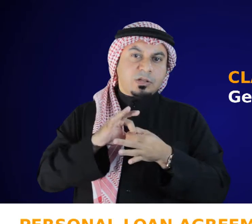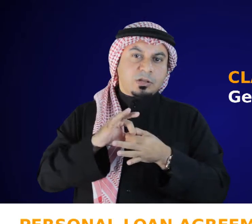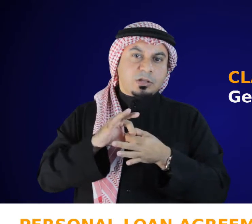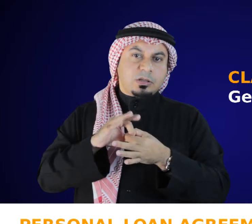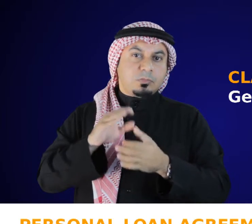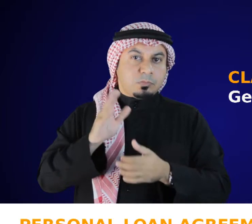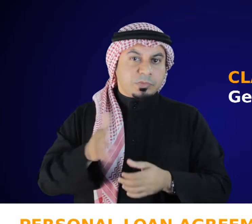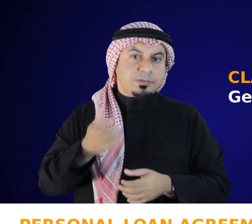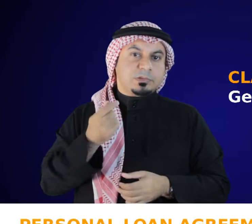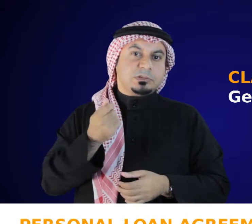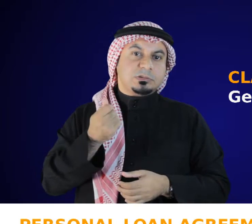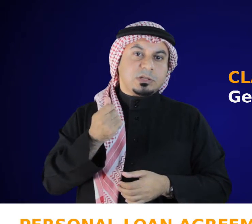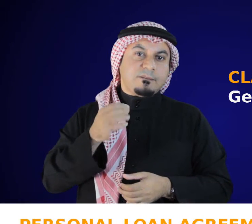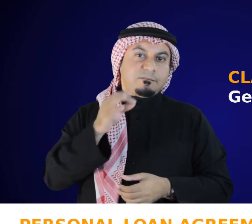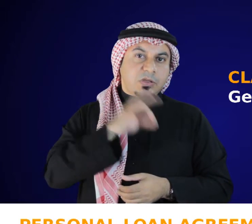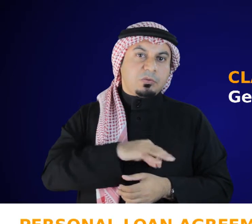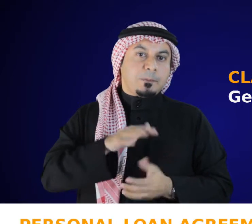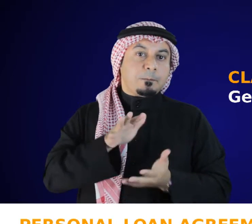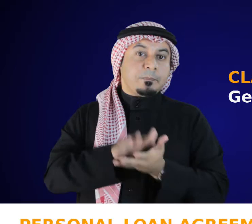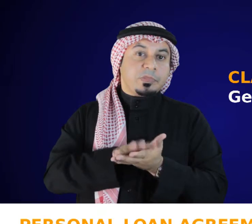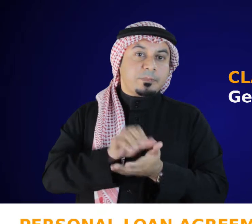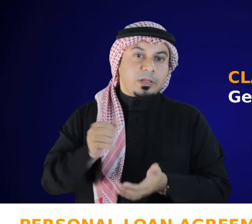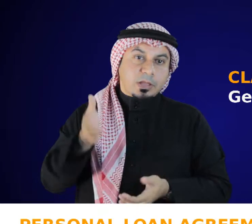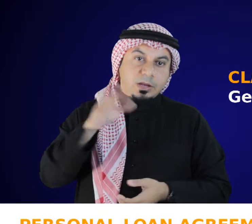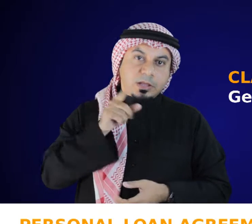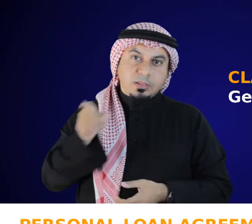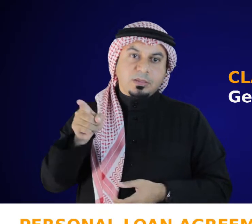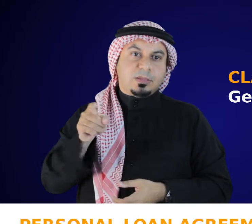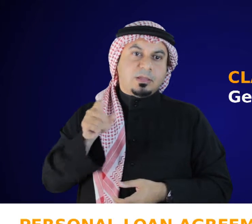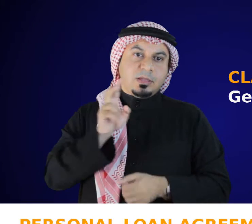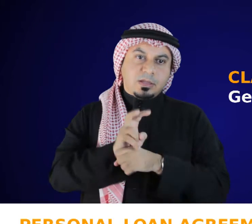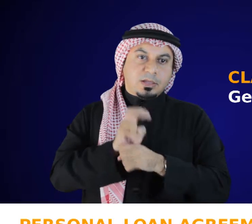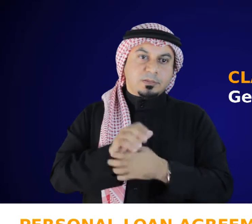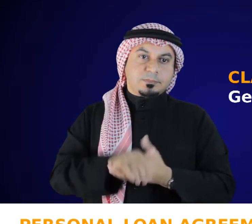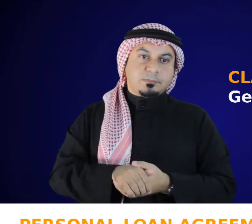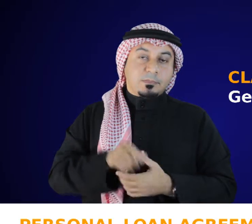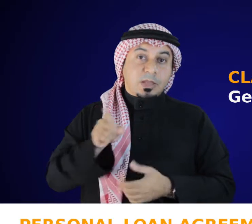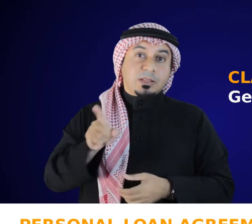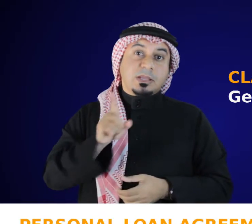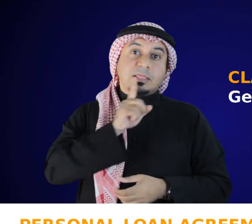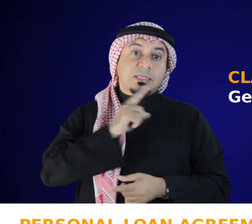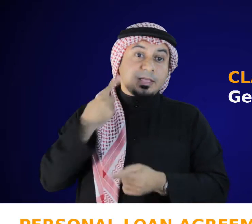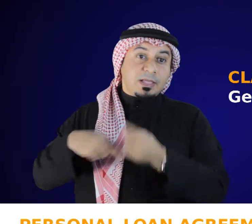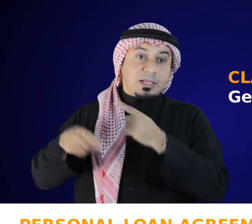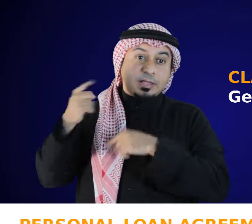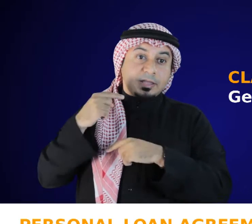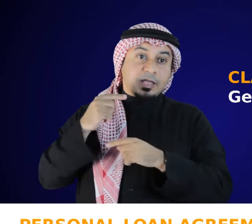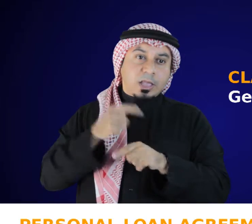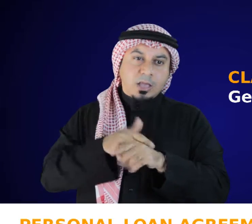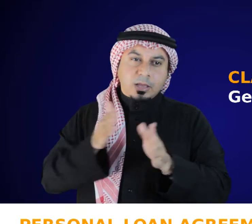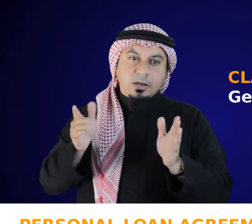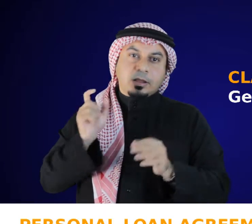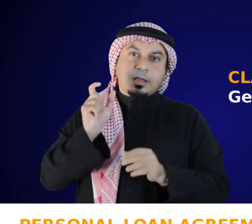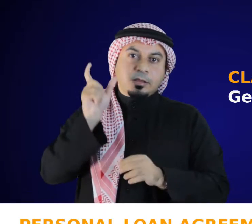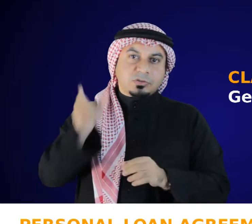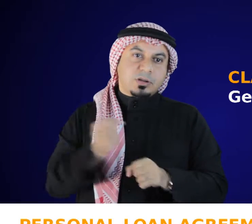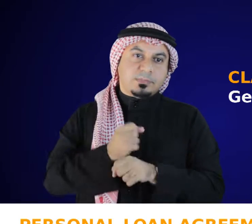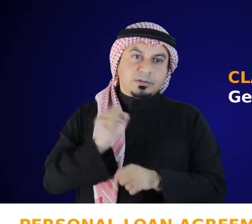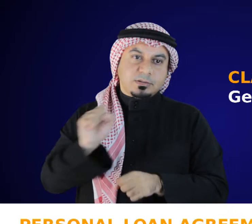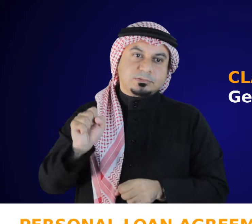the interest rate applied on this loan from the date of the breaching the agreement by the customer until the full settlement.